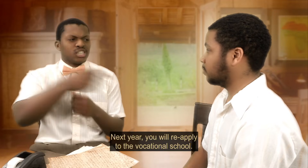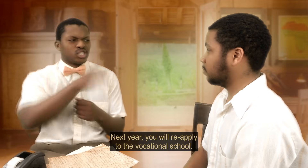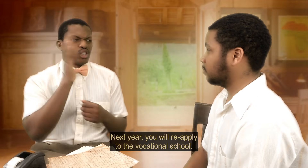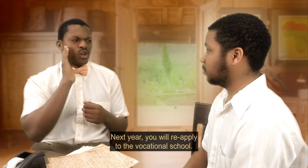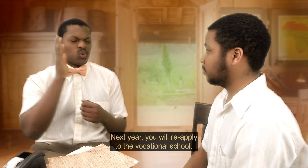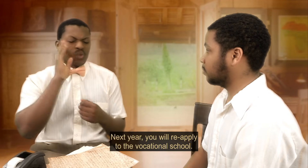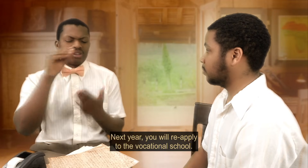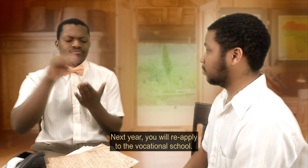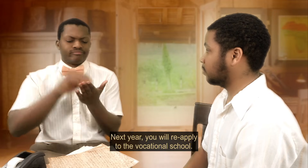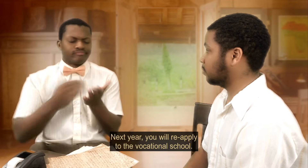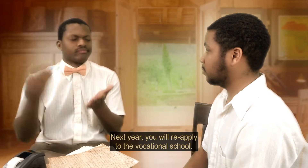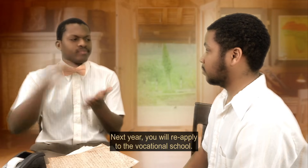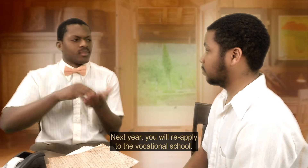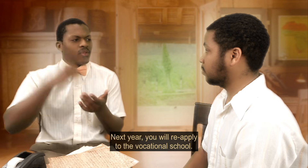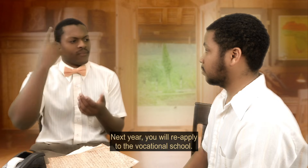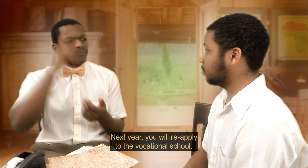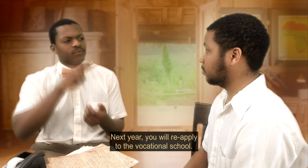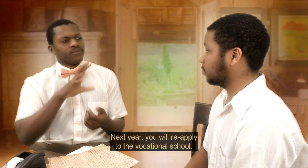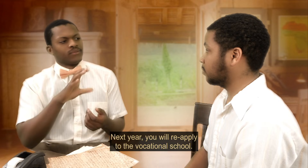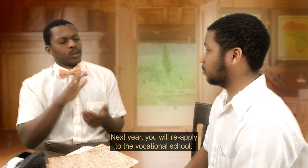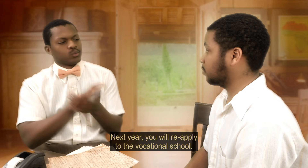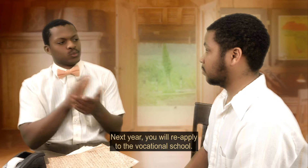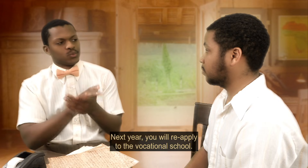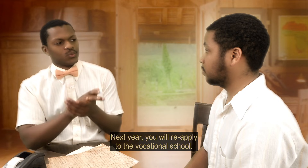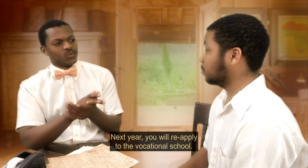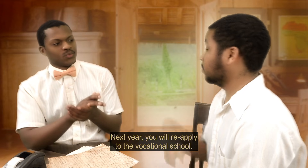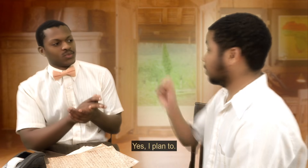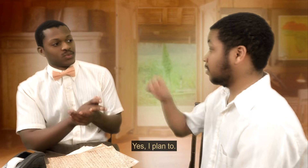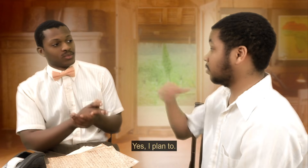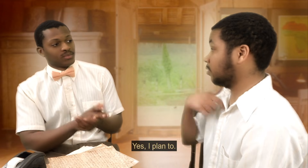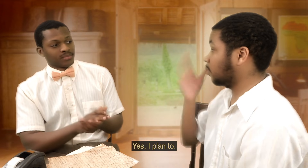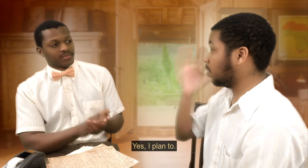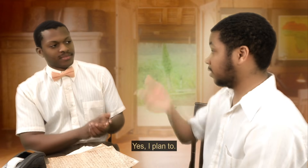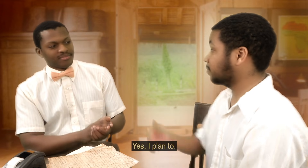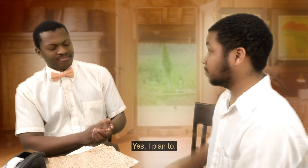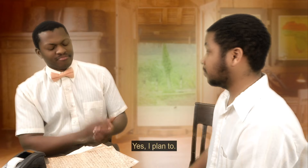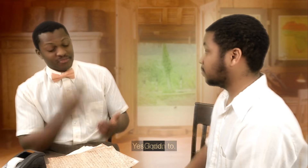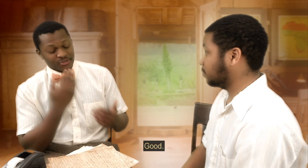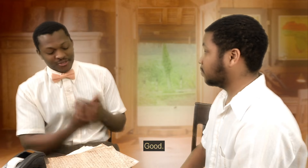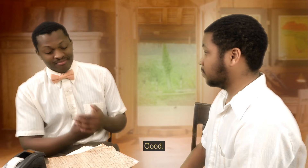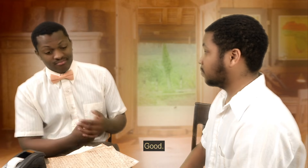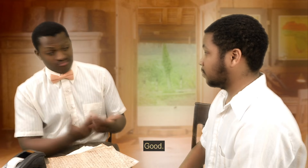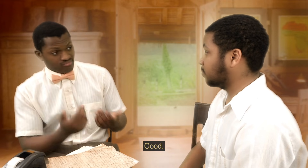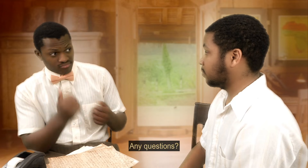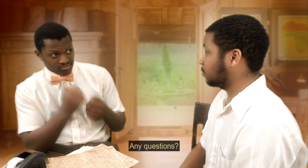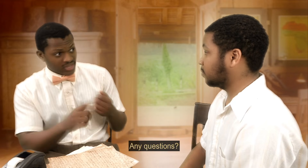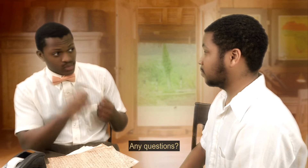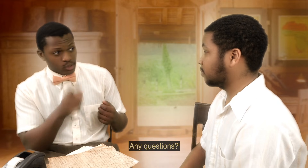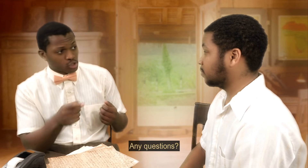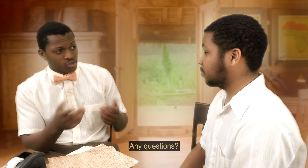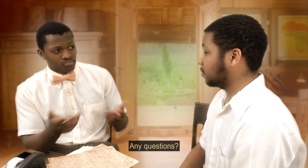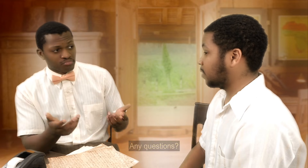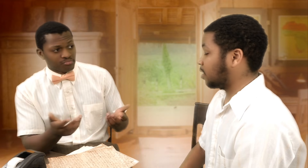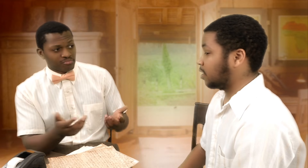Next year, you will reapply to the vocational school. Yes, I plan to. Good. Any questions?